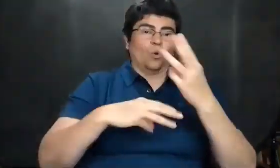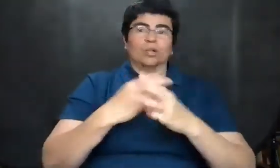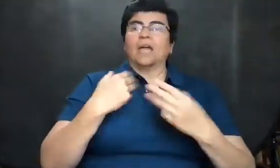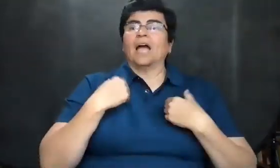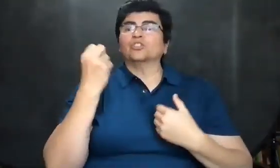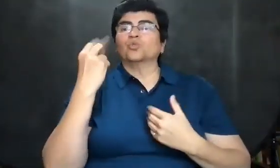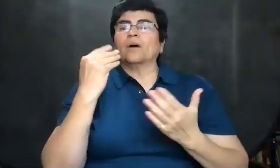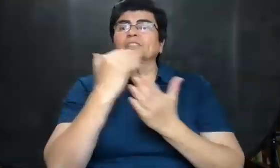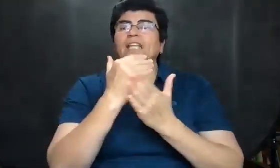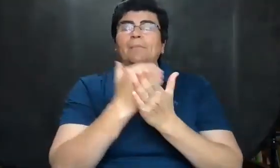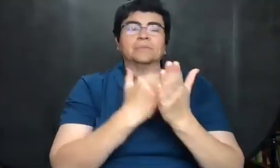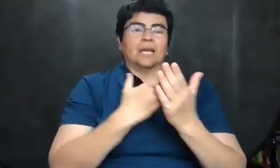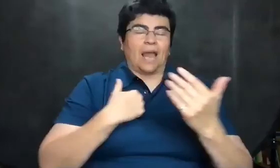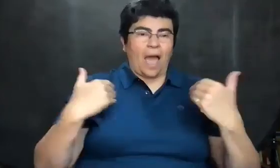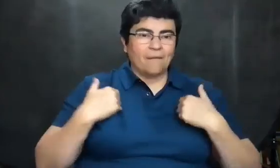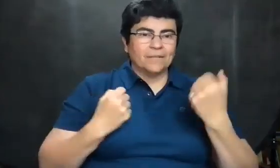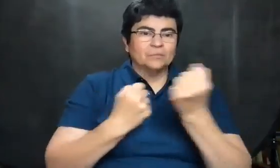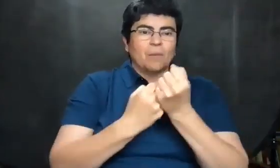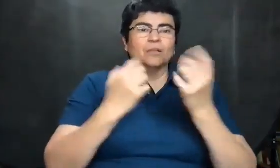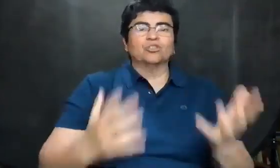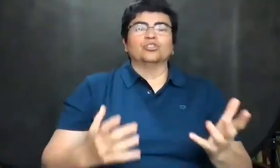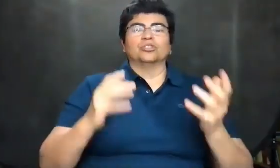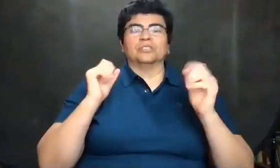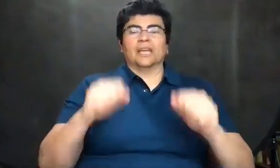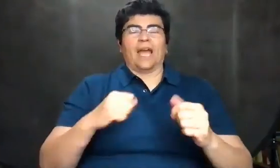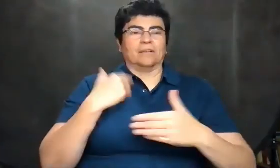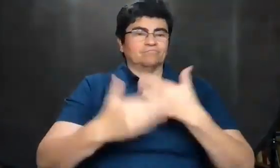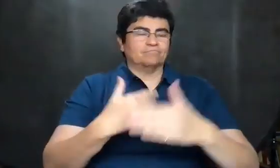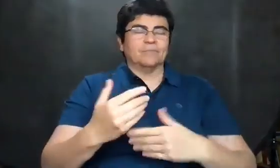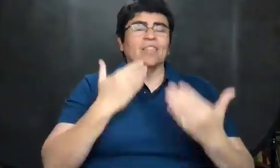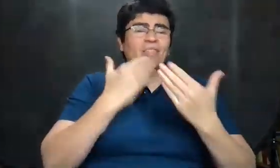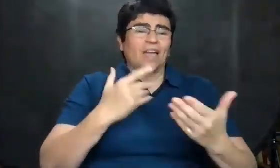and had sponsors that took them through them? Thank you very much for letting me share.